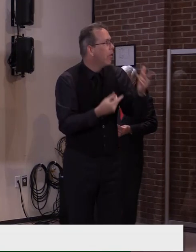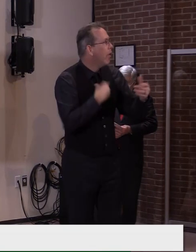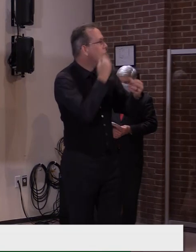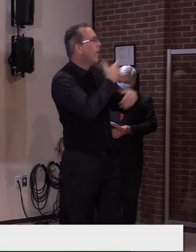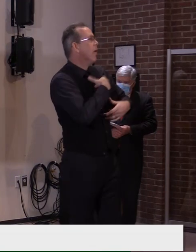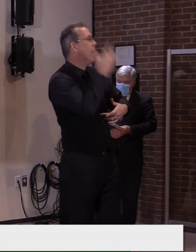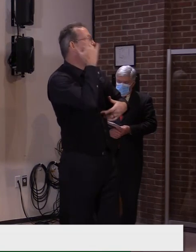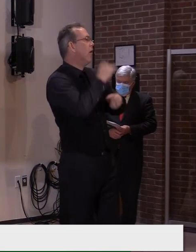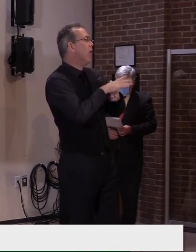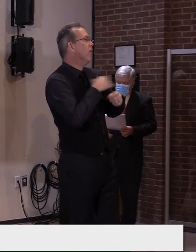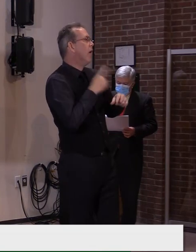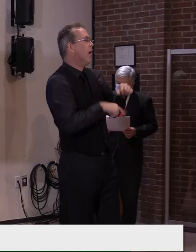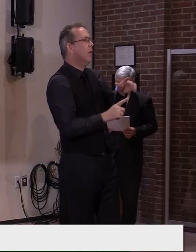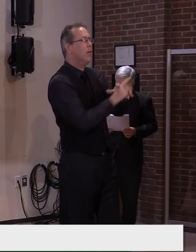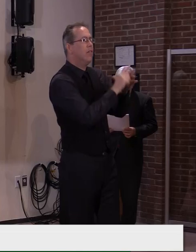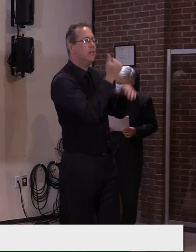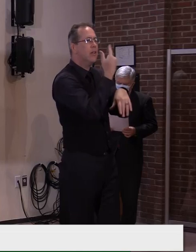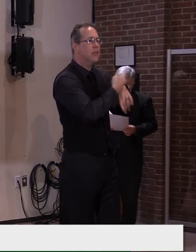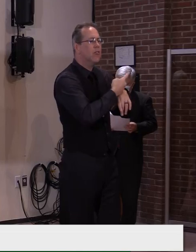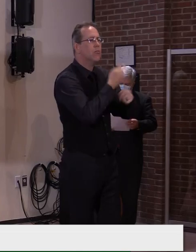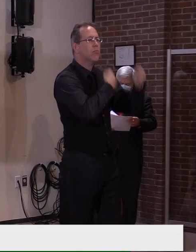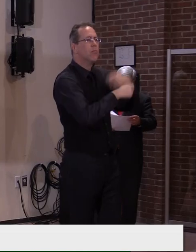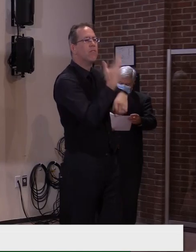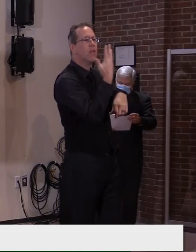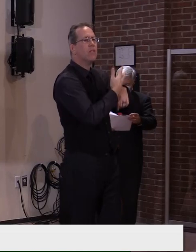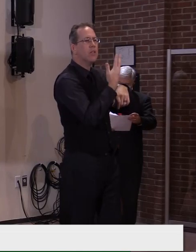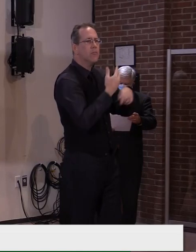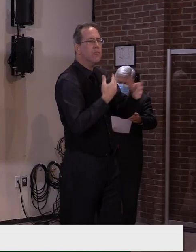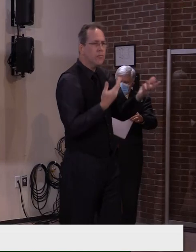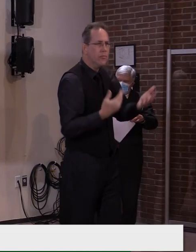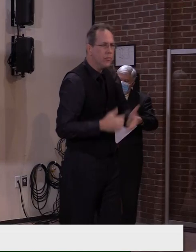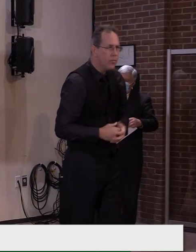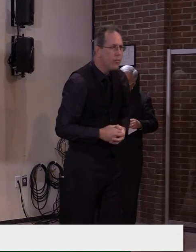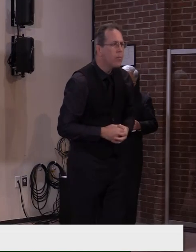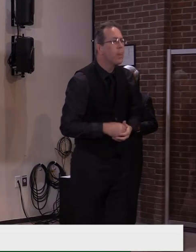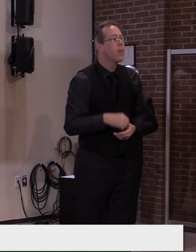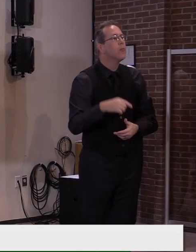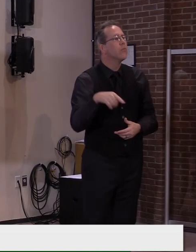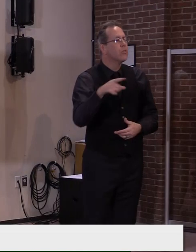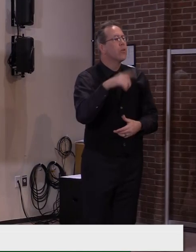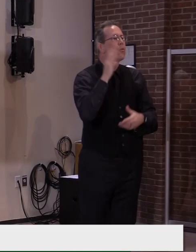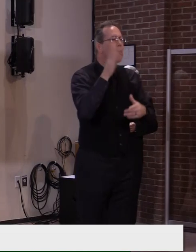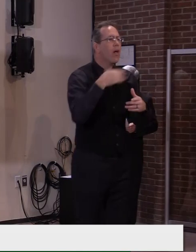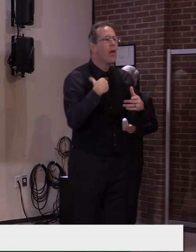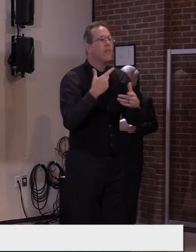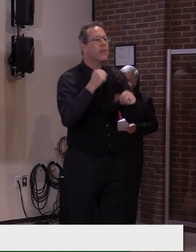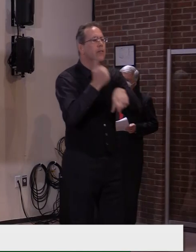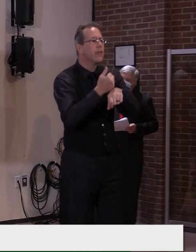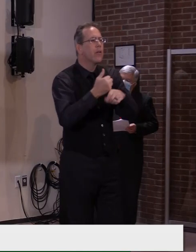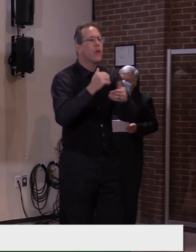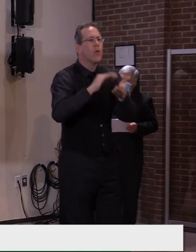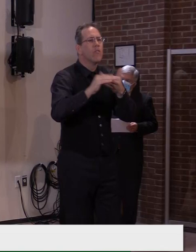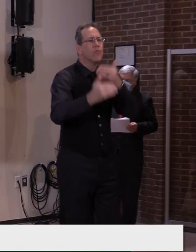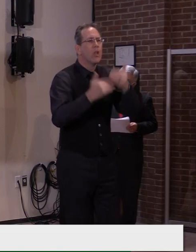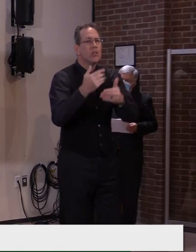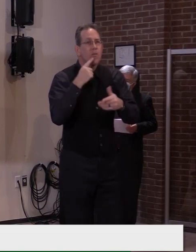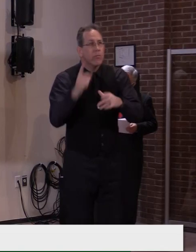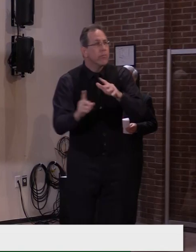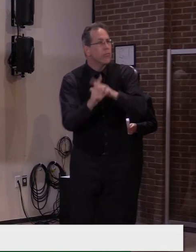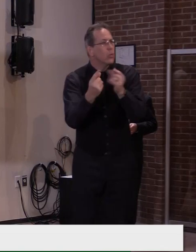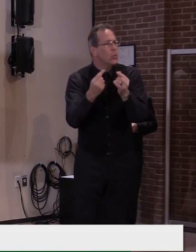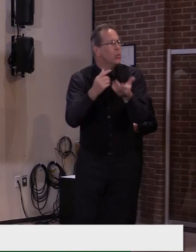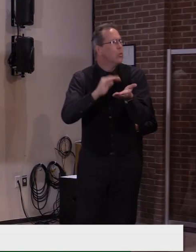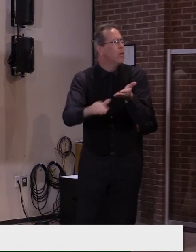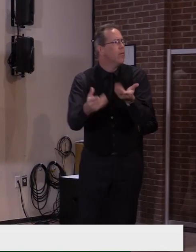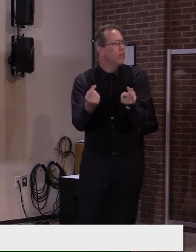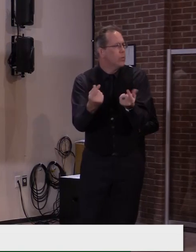we'll address school attendance requirements through the existing waiver process. And I will be publishing an expedited waiver process for schools to follow